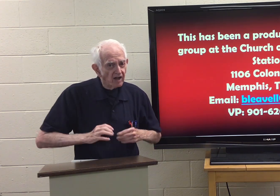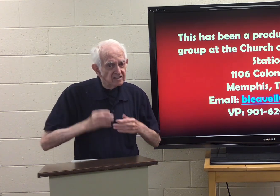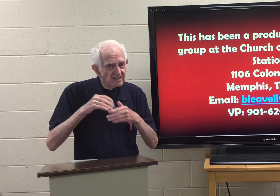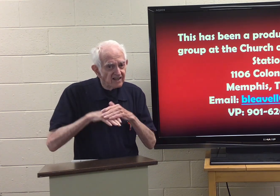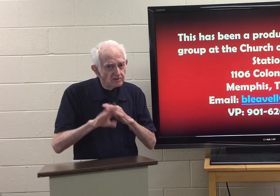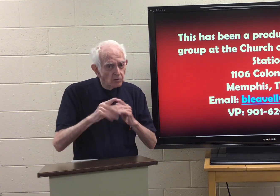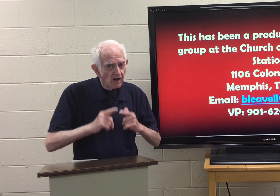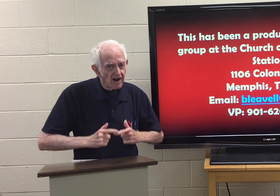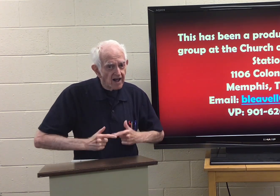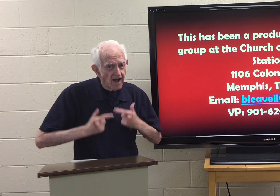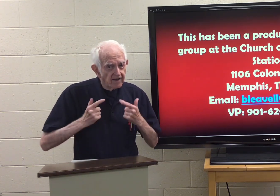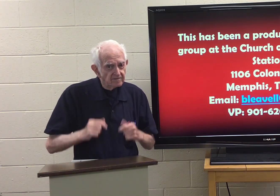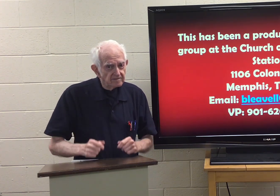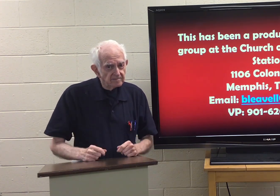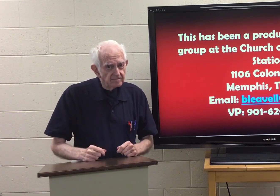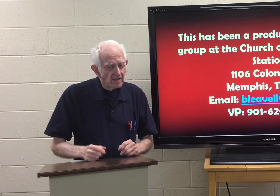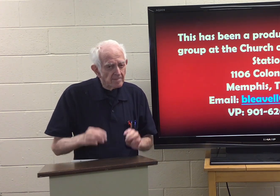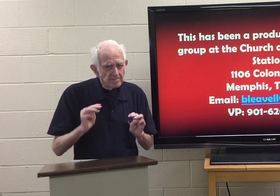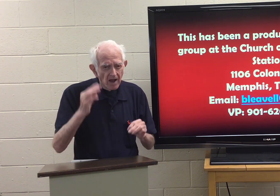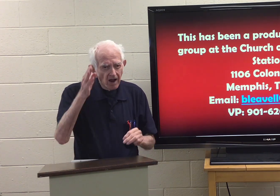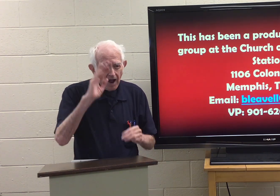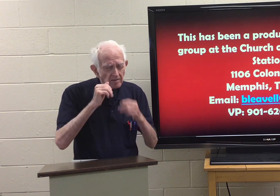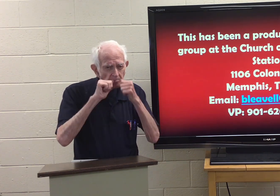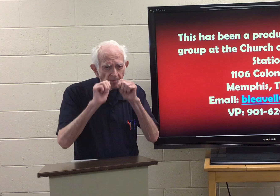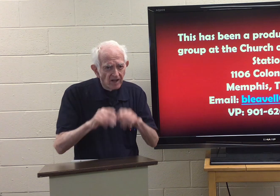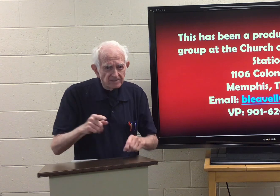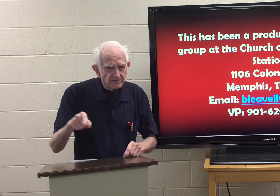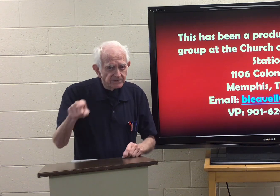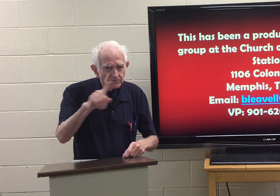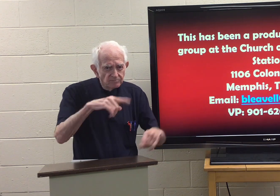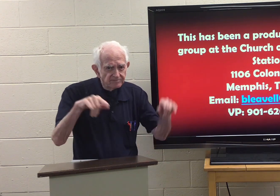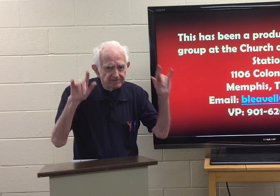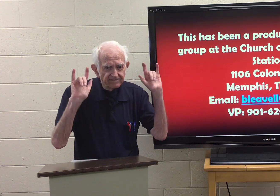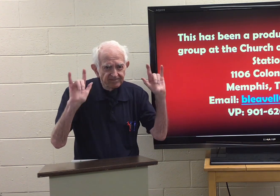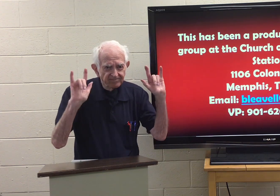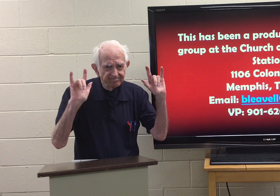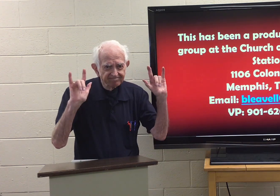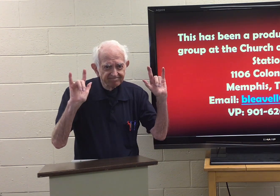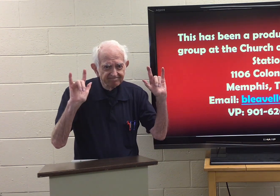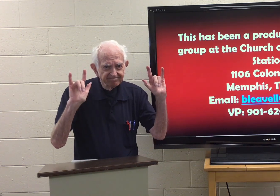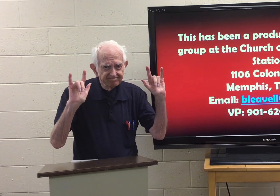Christ and end your life. May God bless you. We love you.